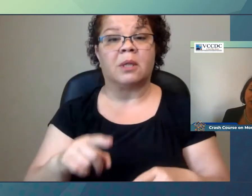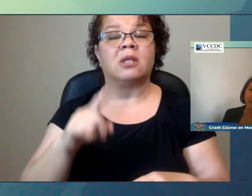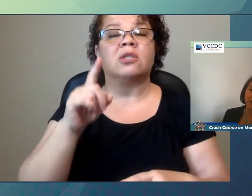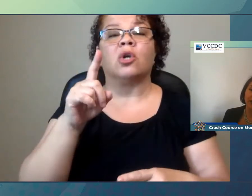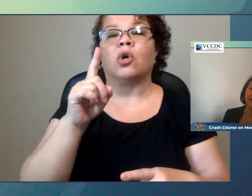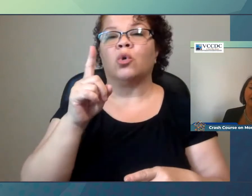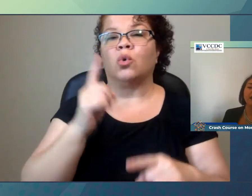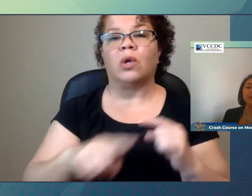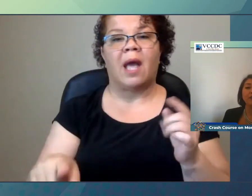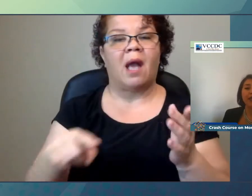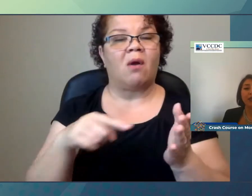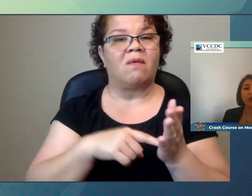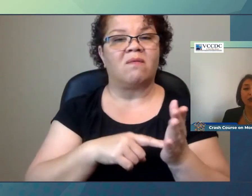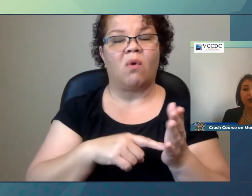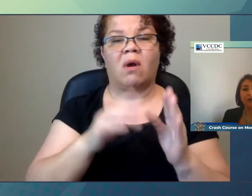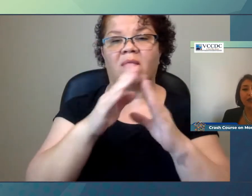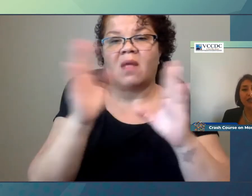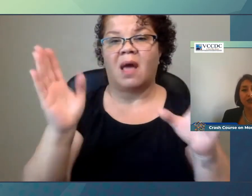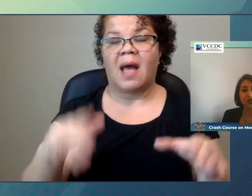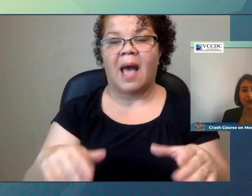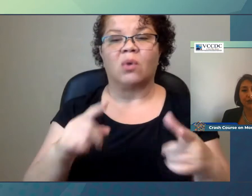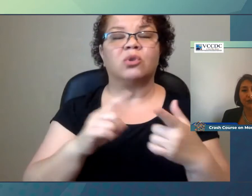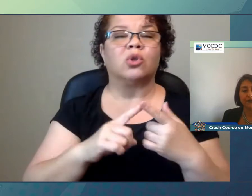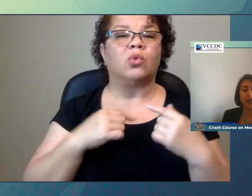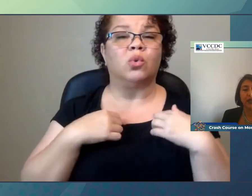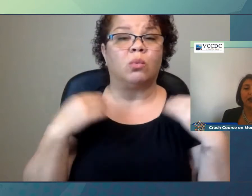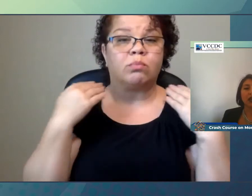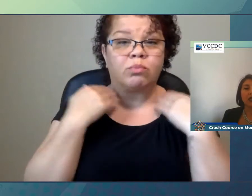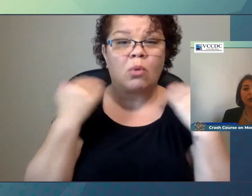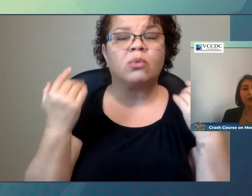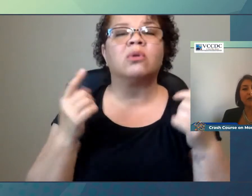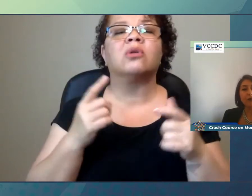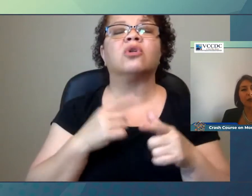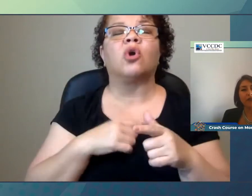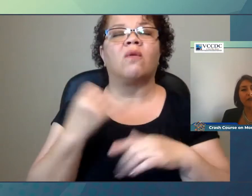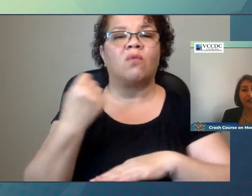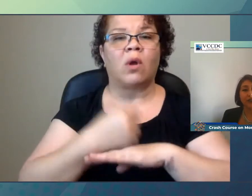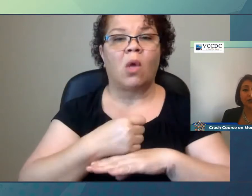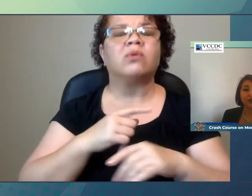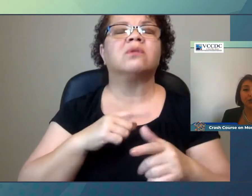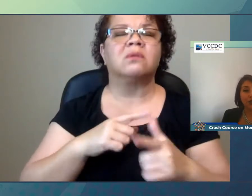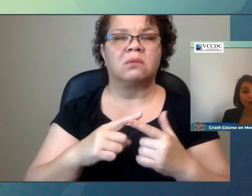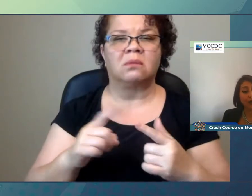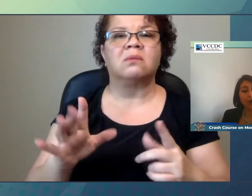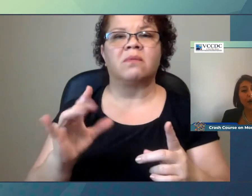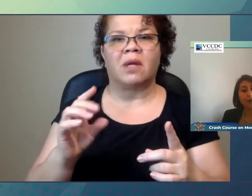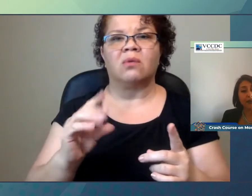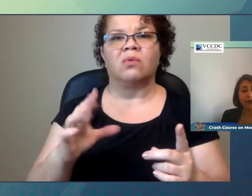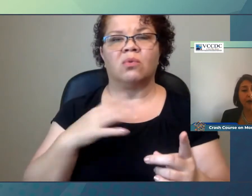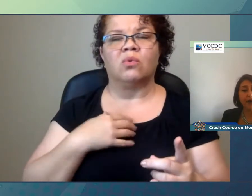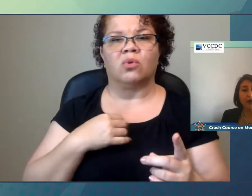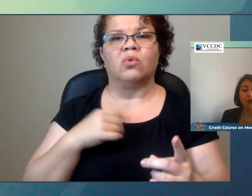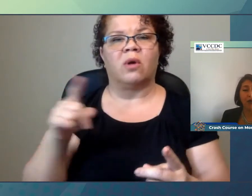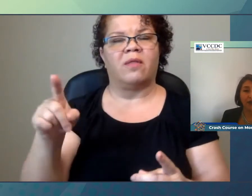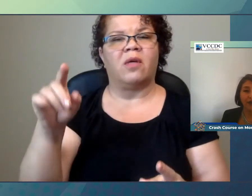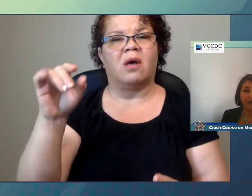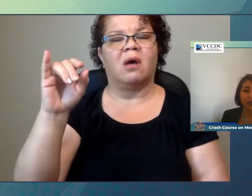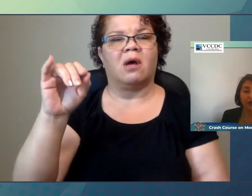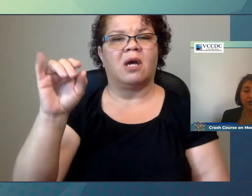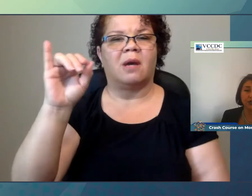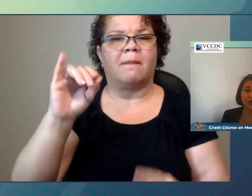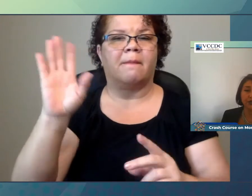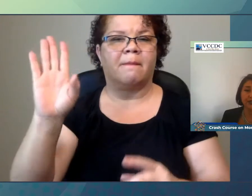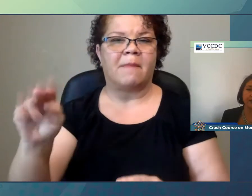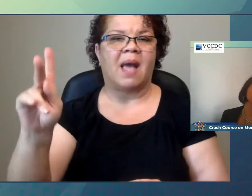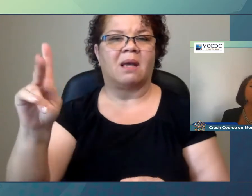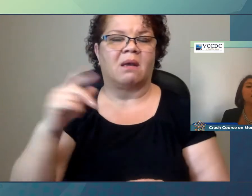on your property, the bank would be insured. A couple of important factors to know about PMI or private